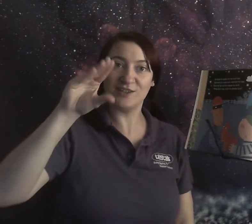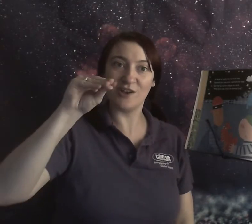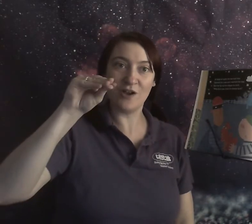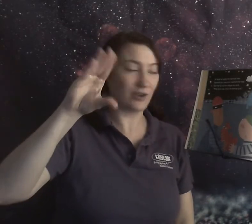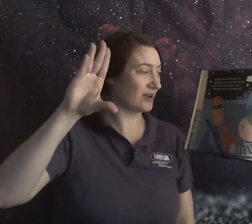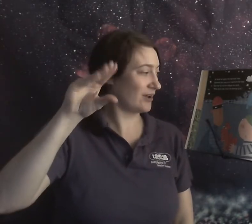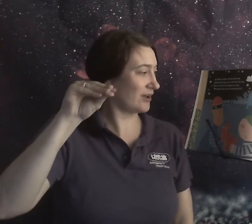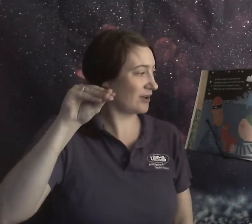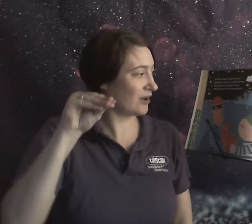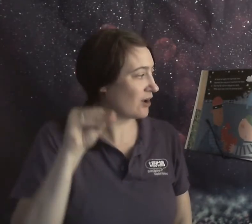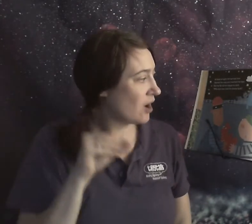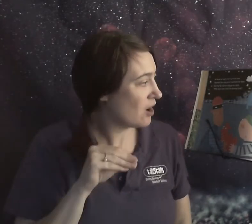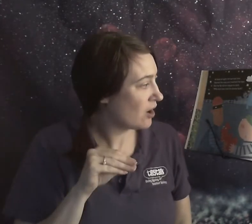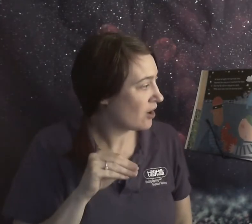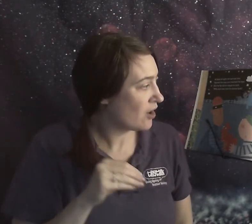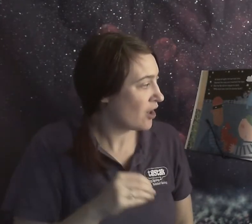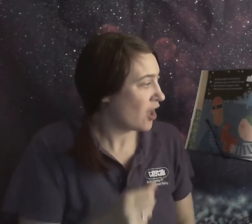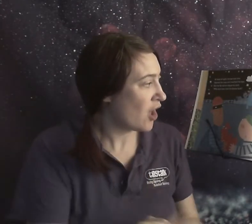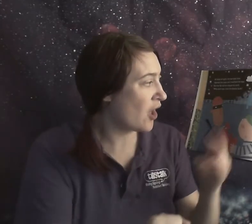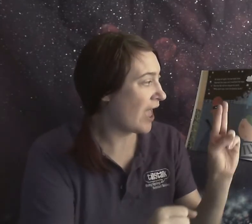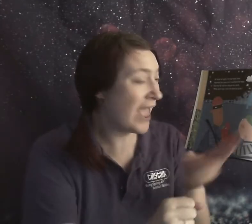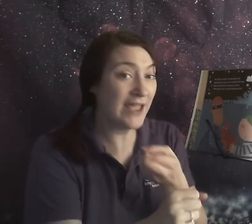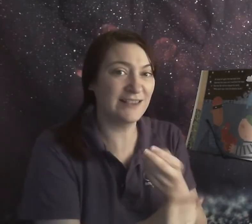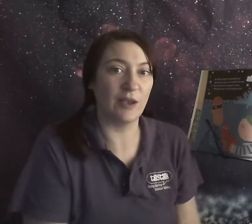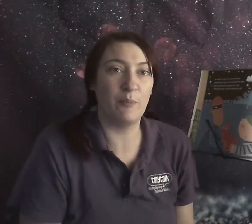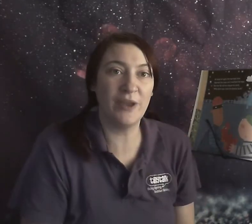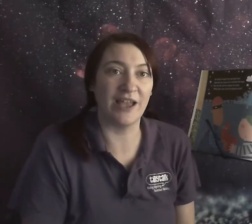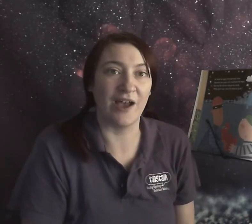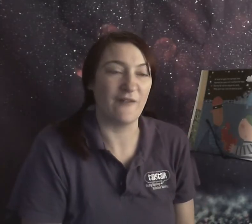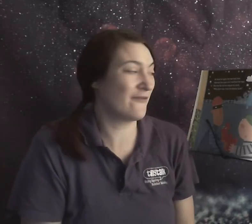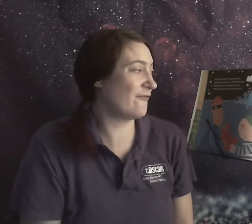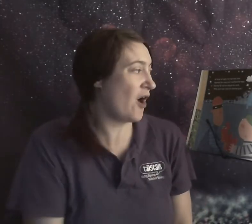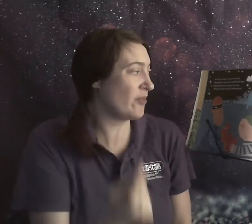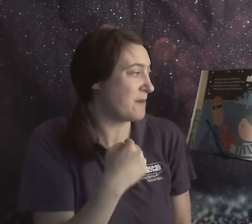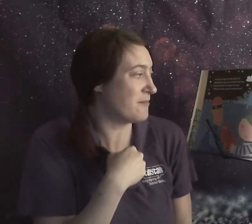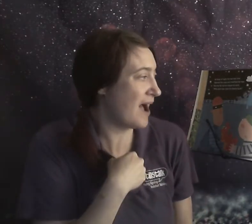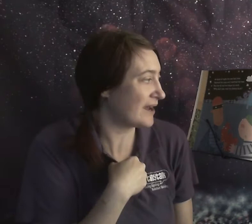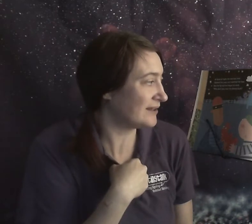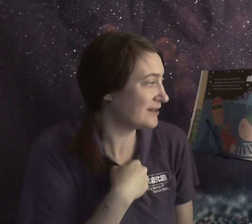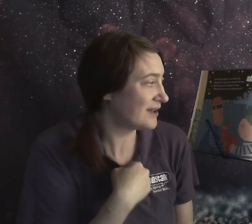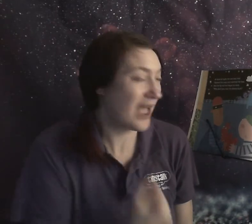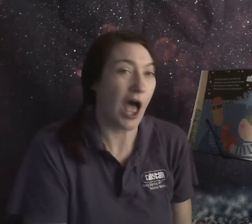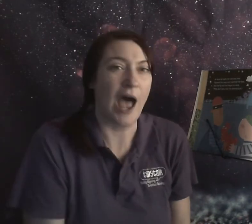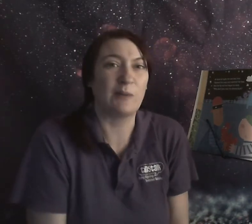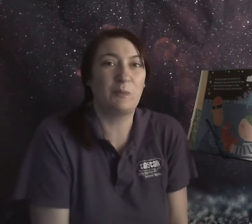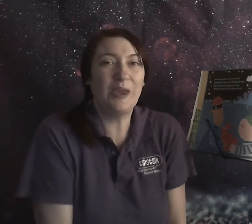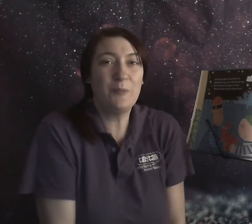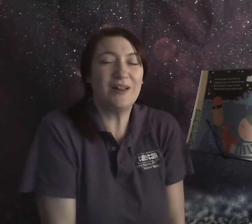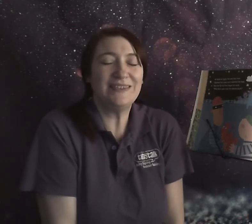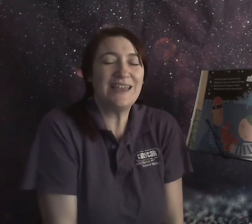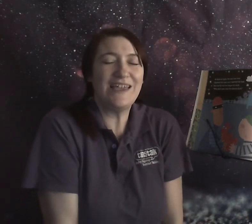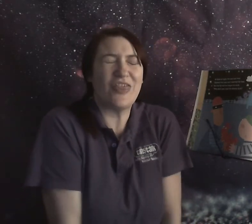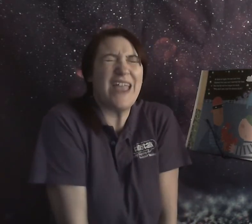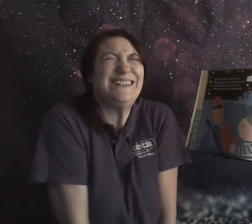duck? Her eggs are bigger, far than mine, and people say they